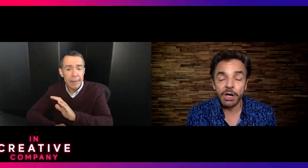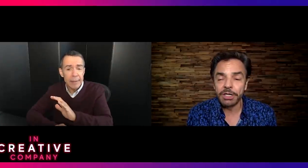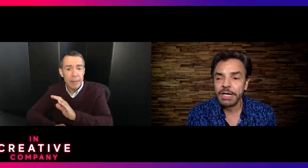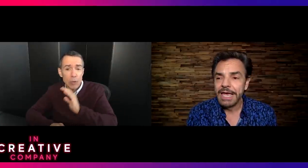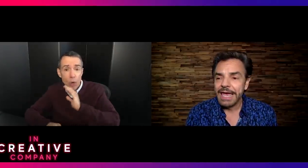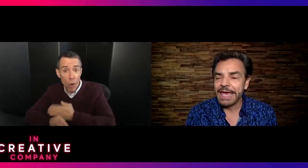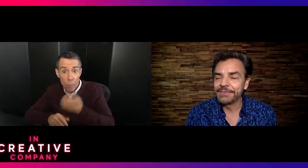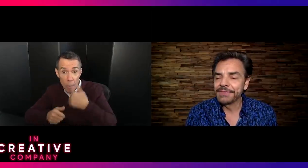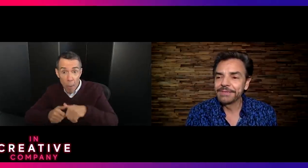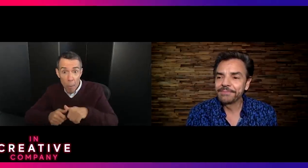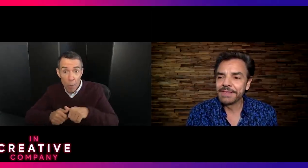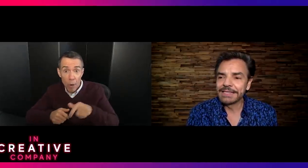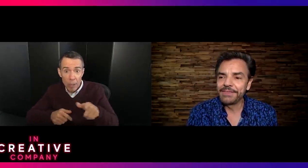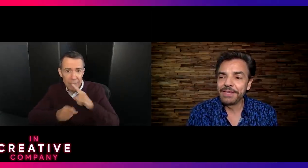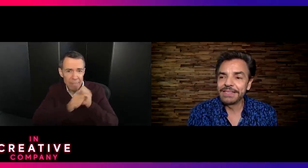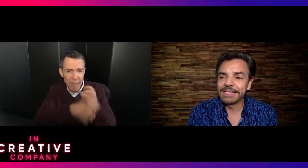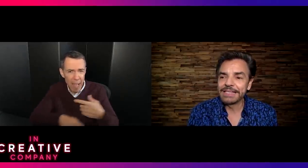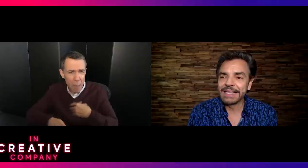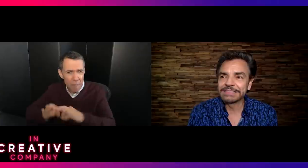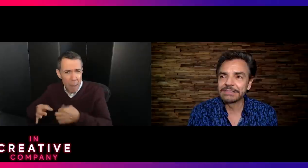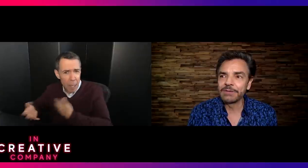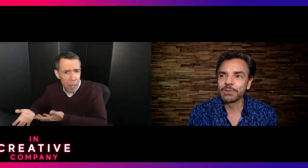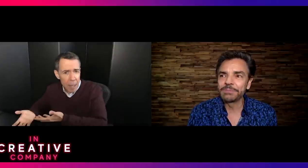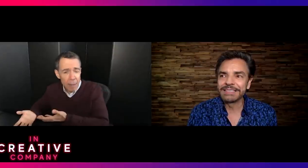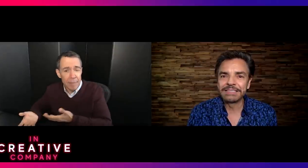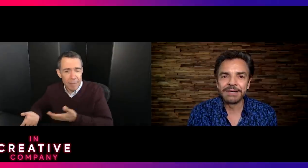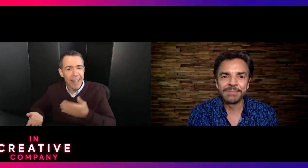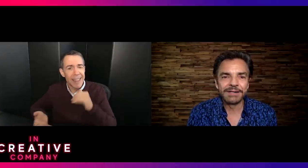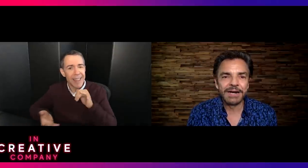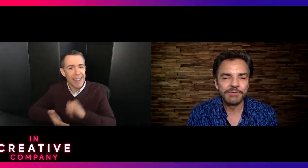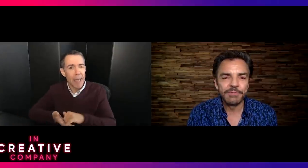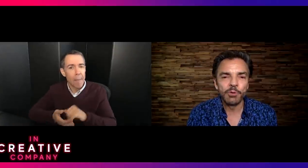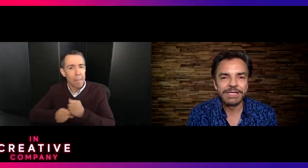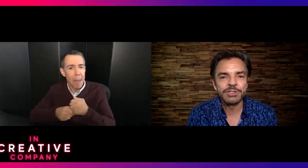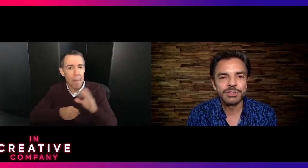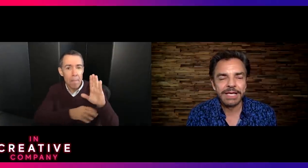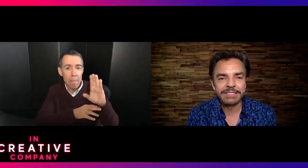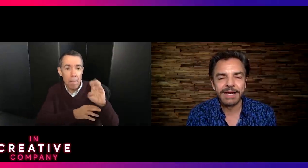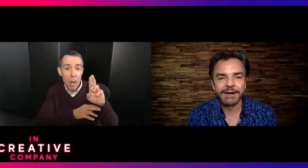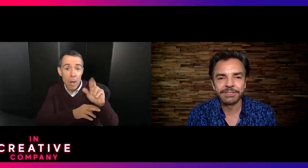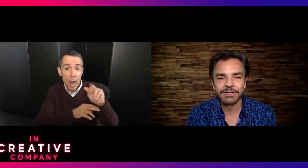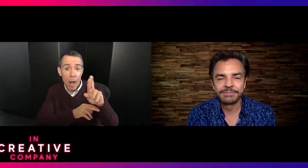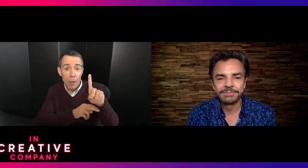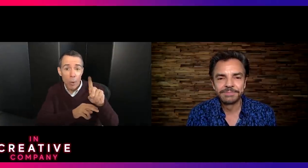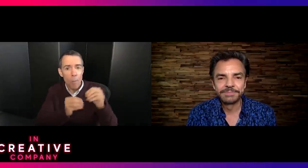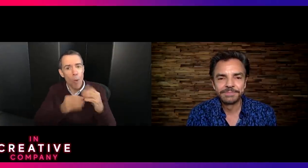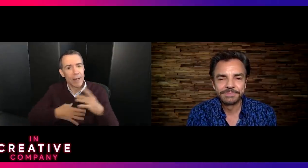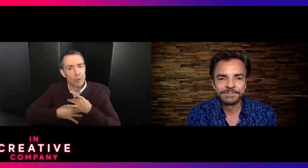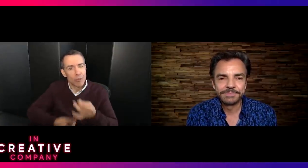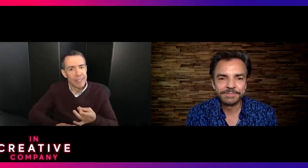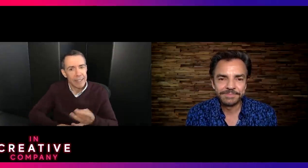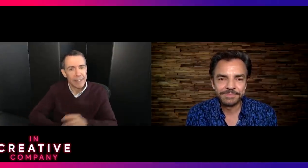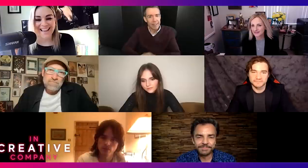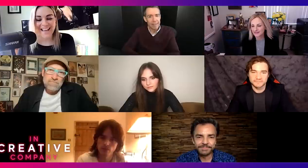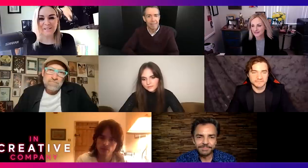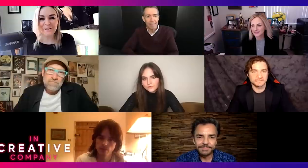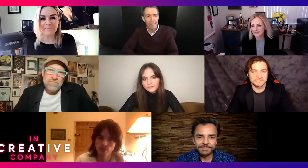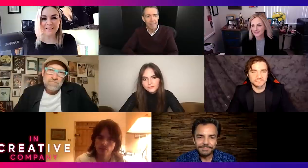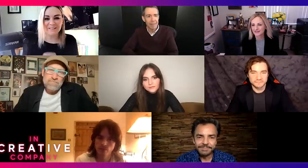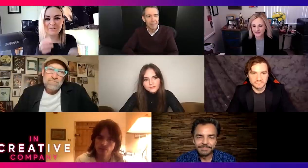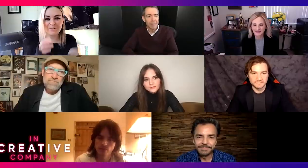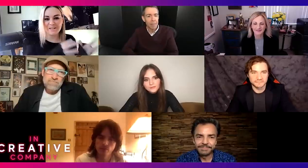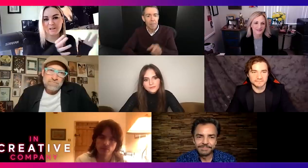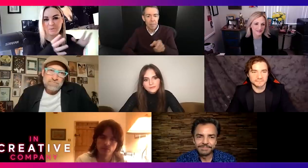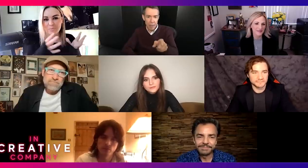with his daughter, and I think that's what makes Bernardo even more interesting as a character. Yeah.